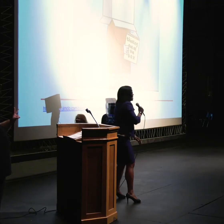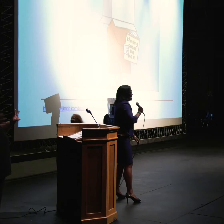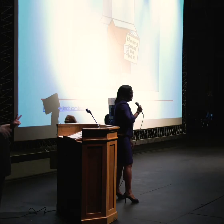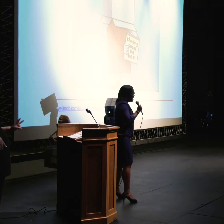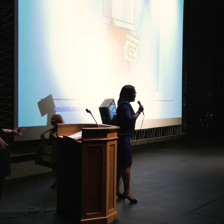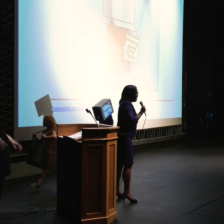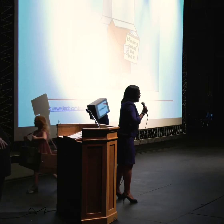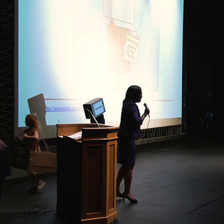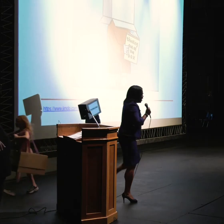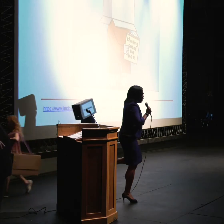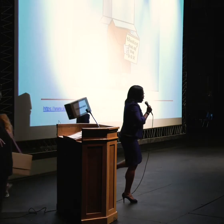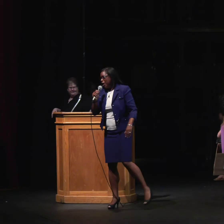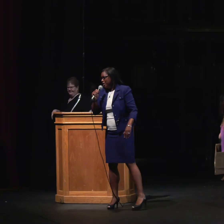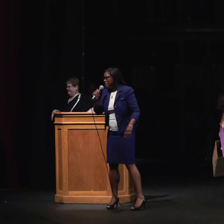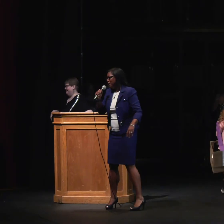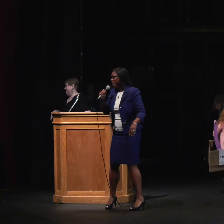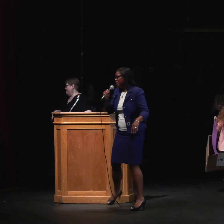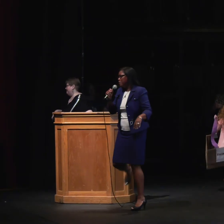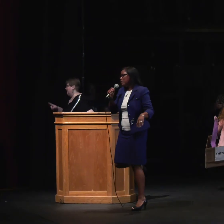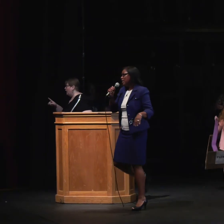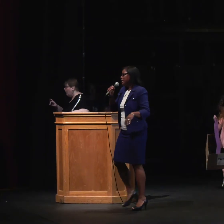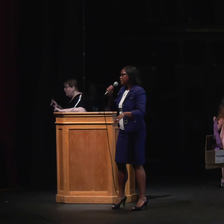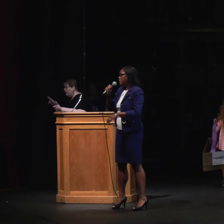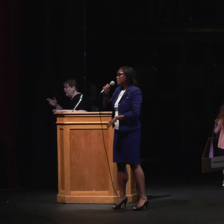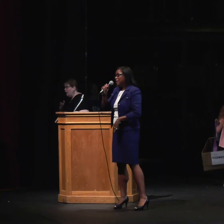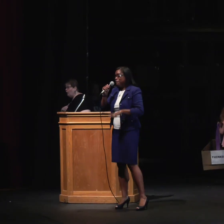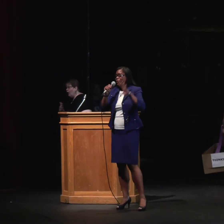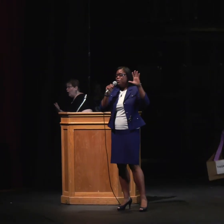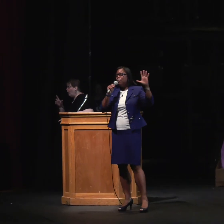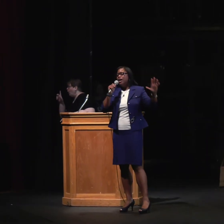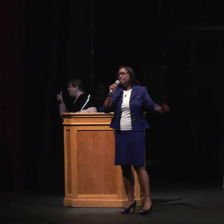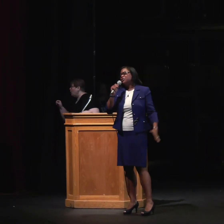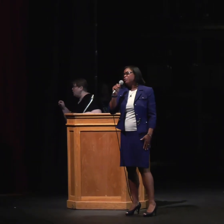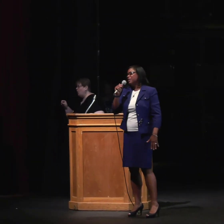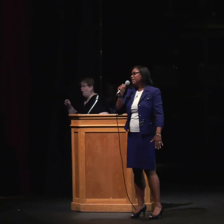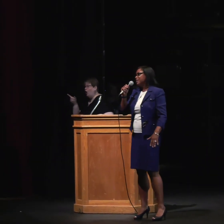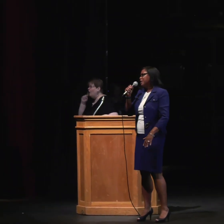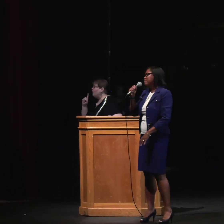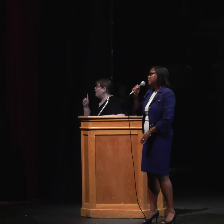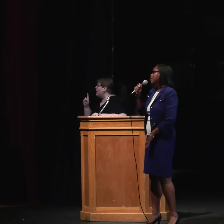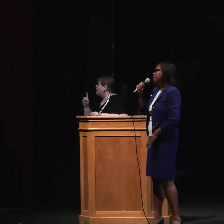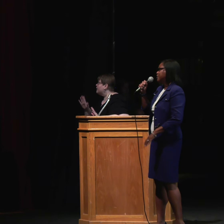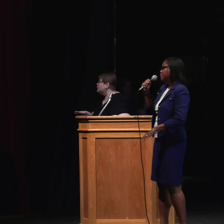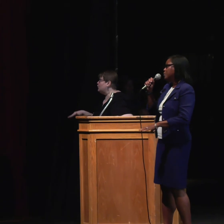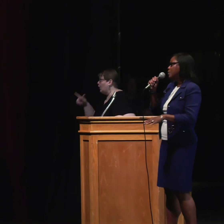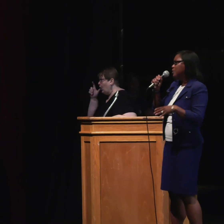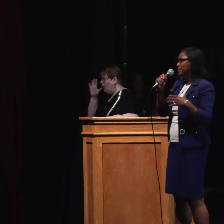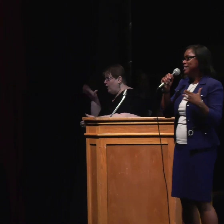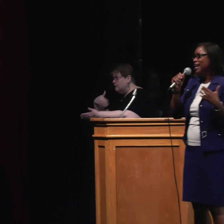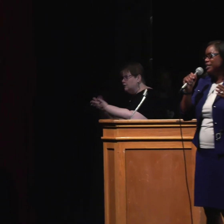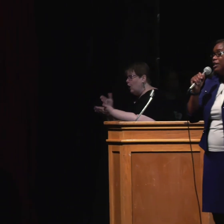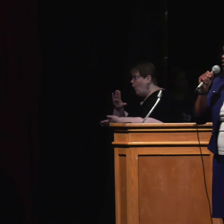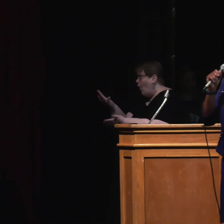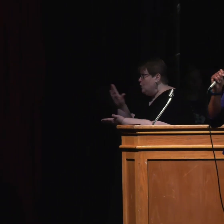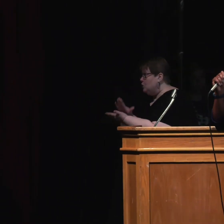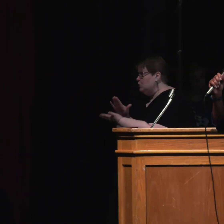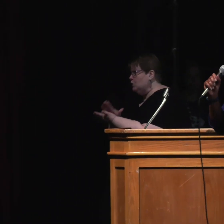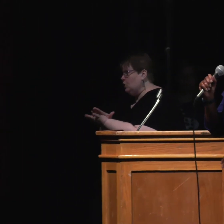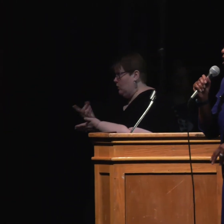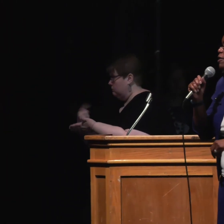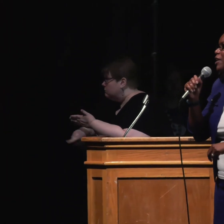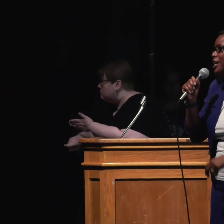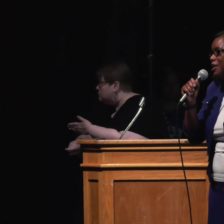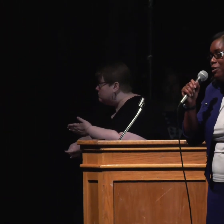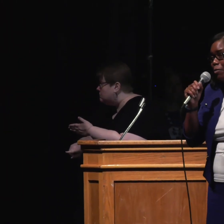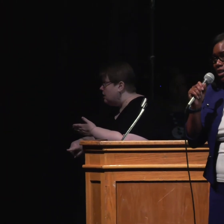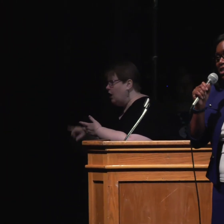guys. Are you ready and willing to do it for the ones who are going to come to your schools next in 2 weeks?